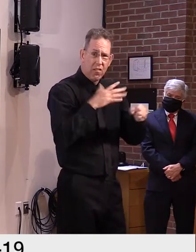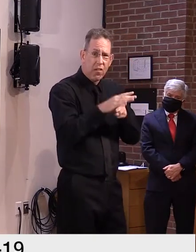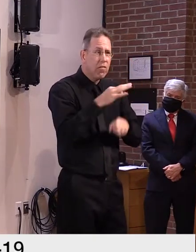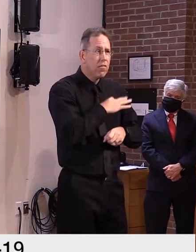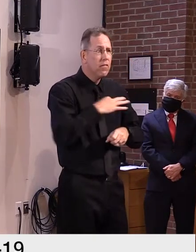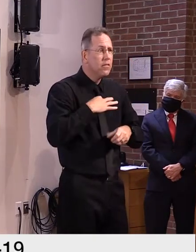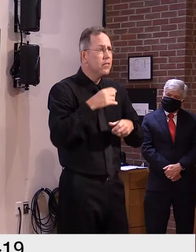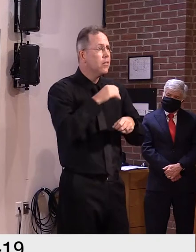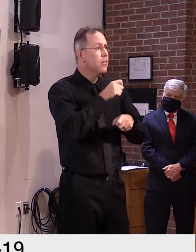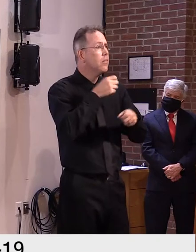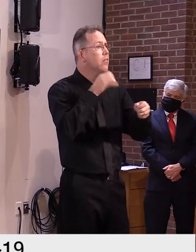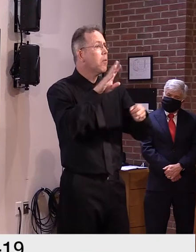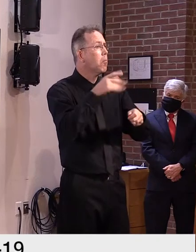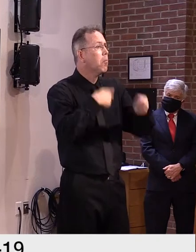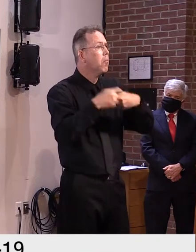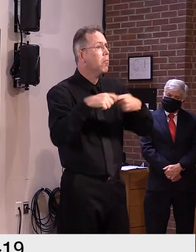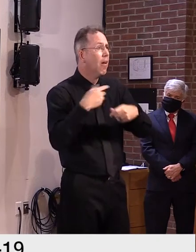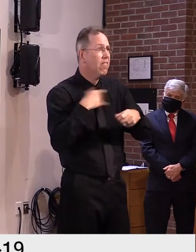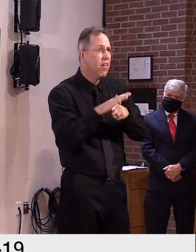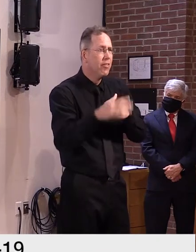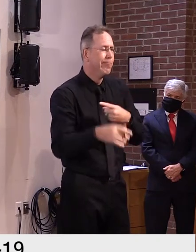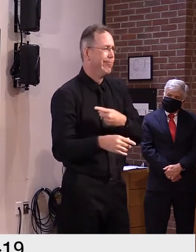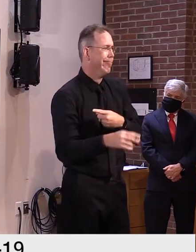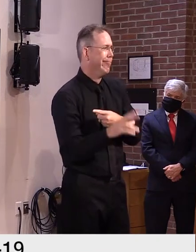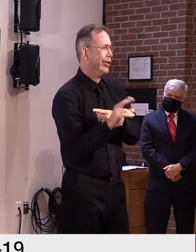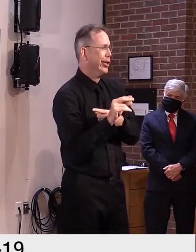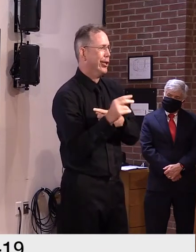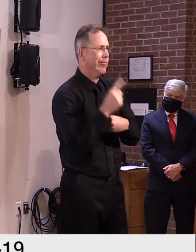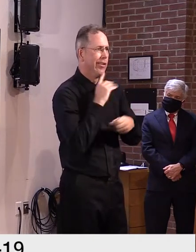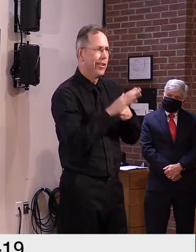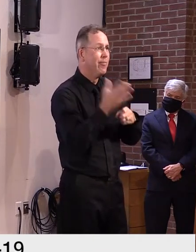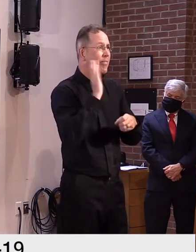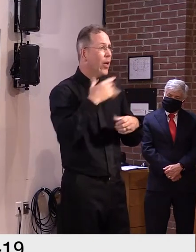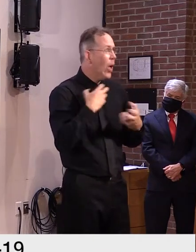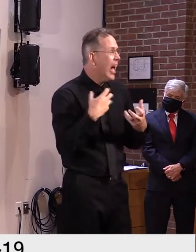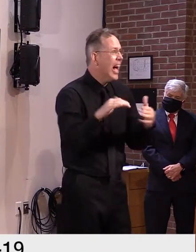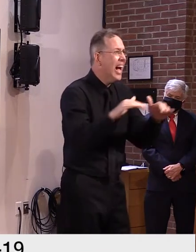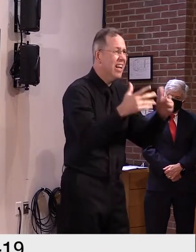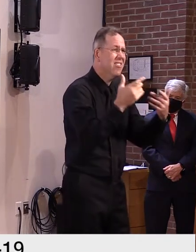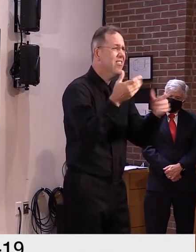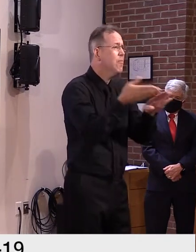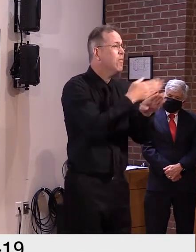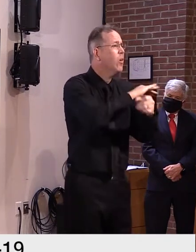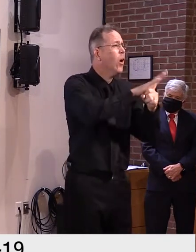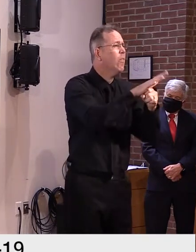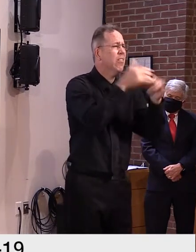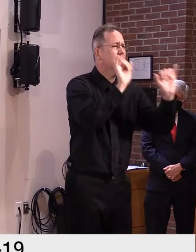either. It's been a perennial issue and more a function of our demographic challenges as a state.